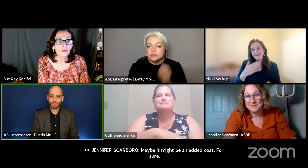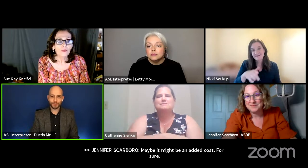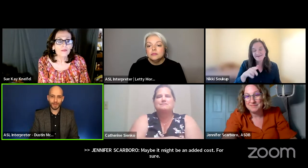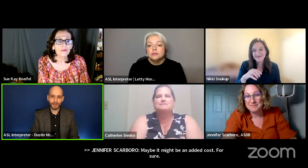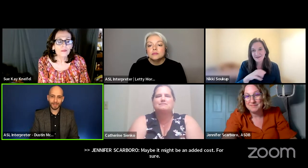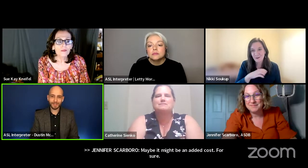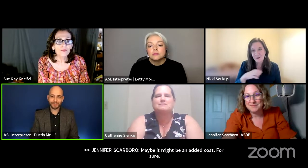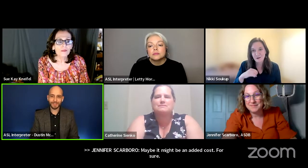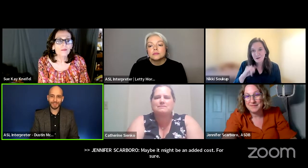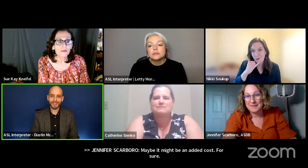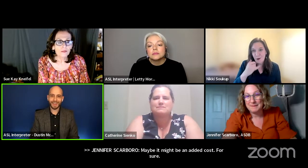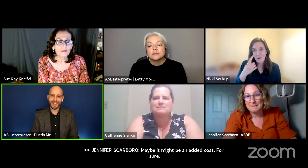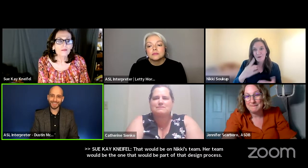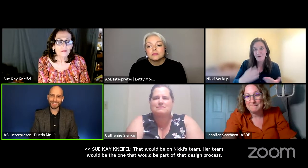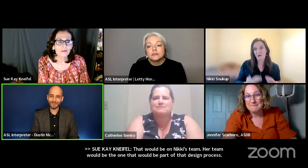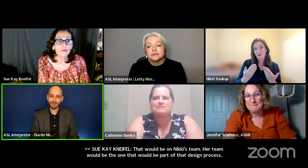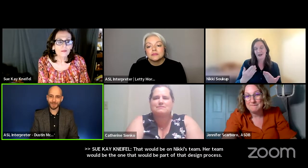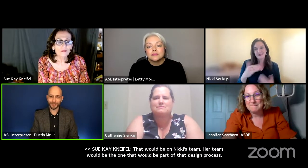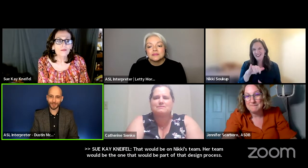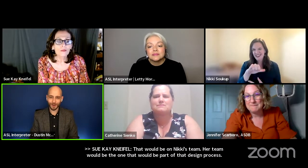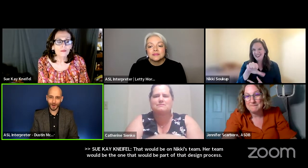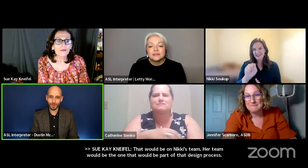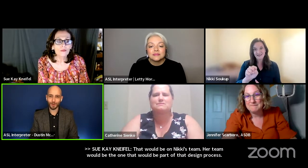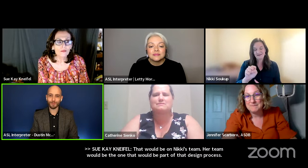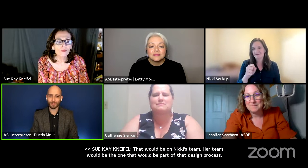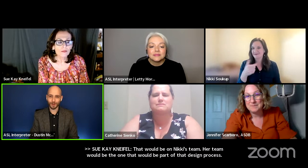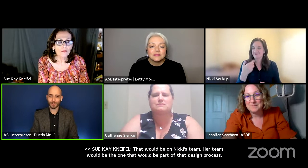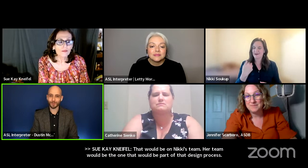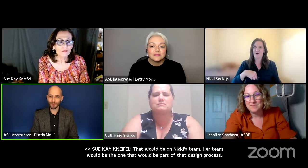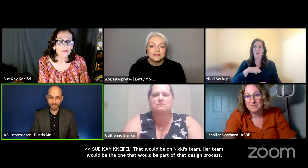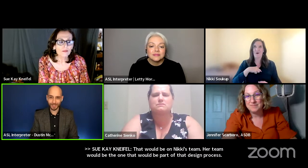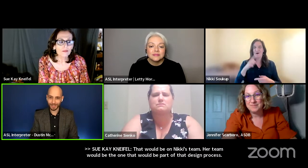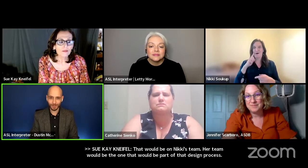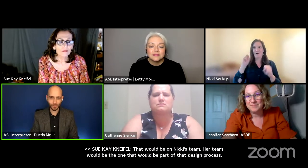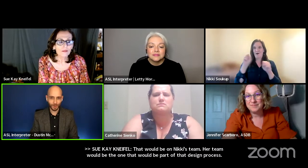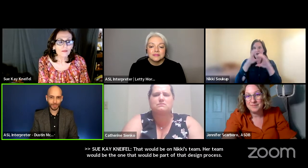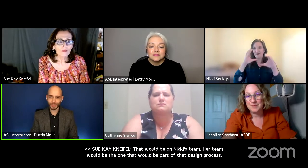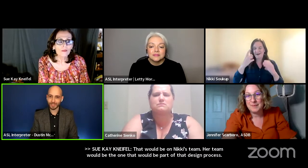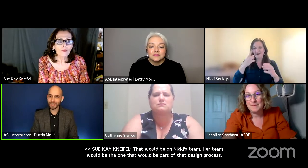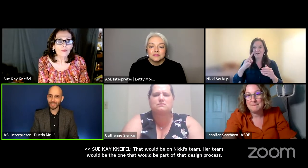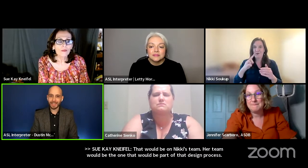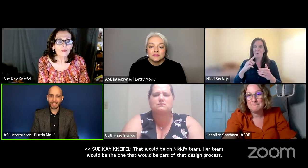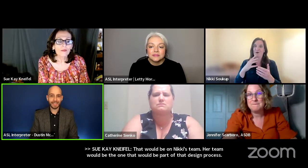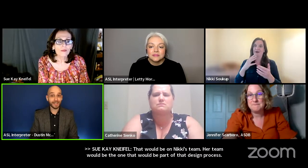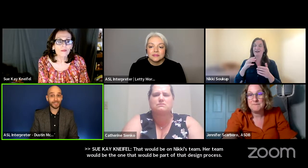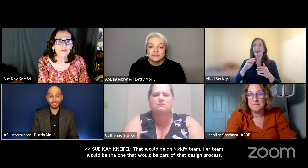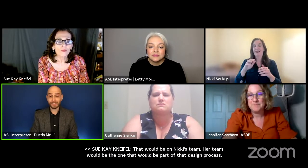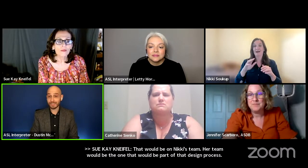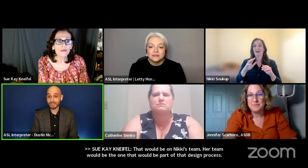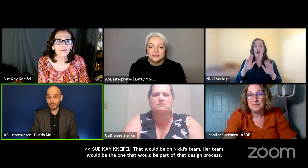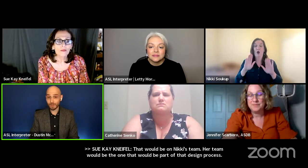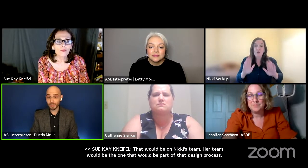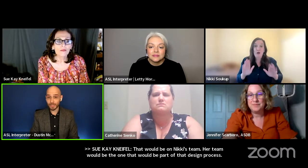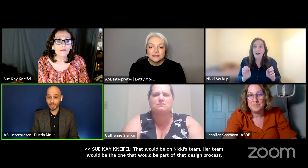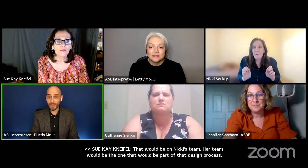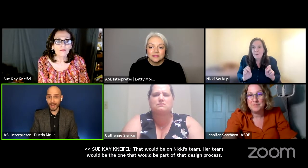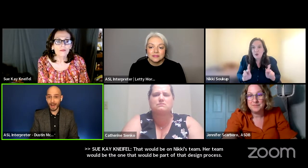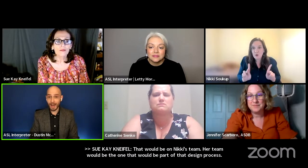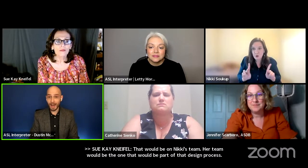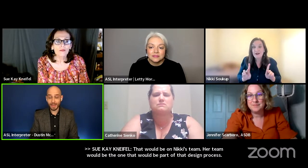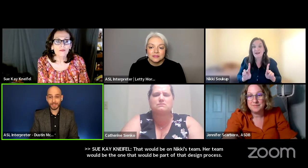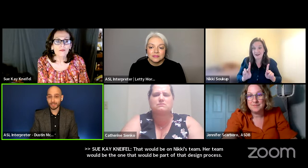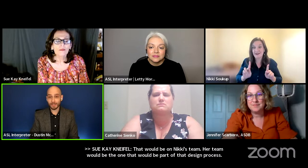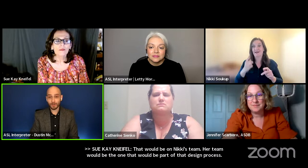Thank you, Suke. And thank you, Commissioner Scarborough, for raising this question. Yes,